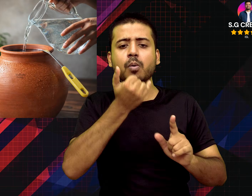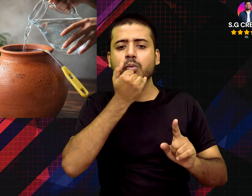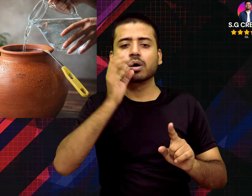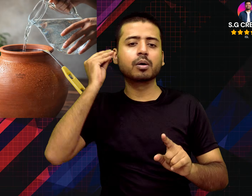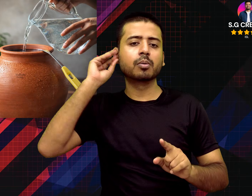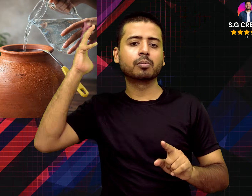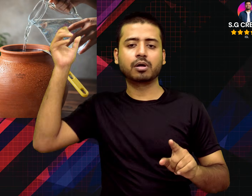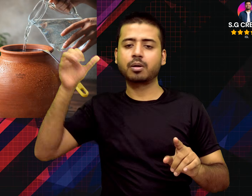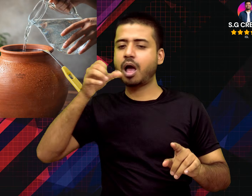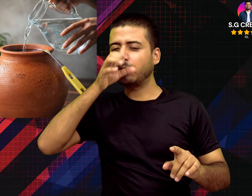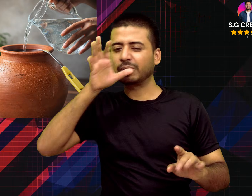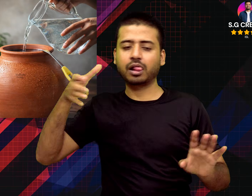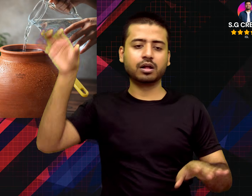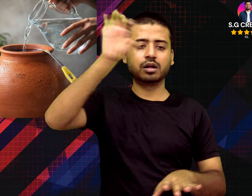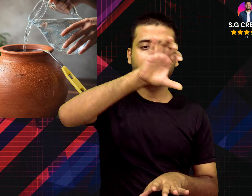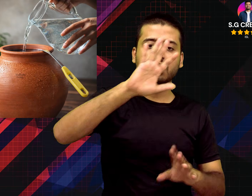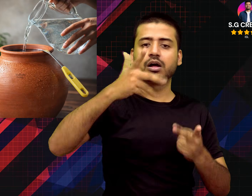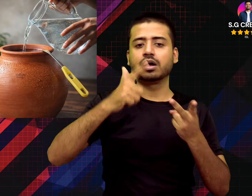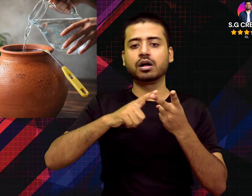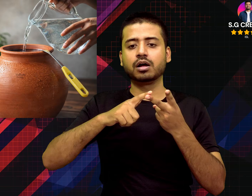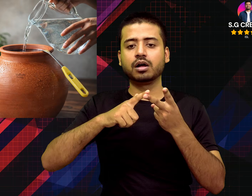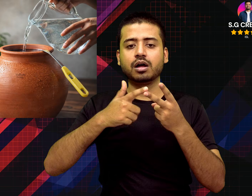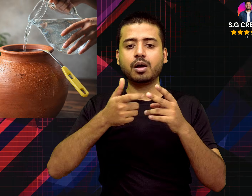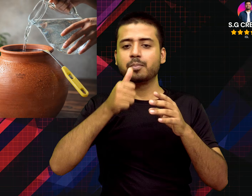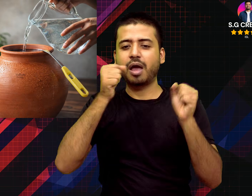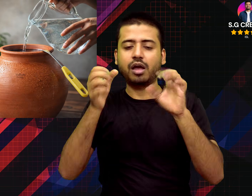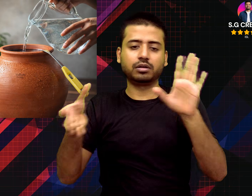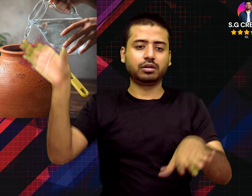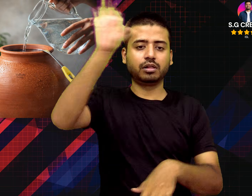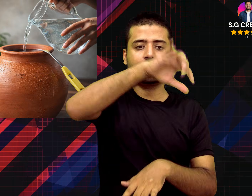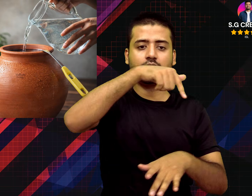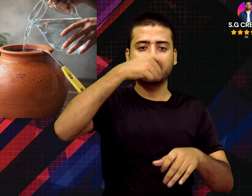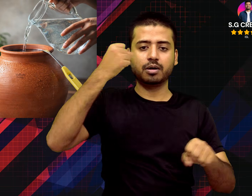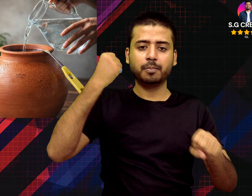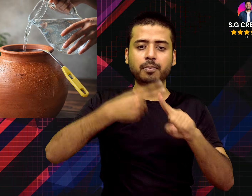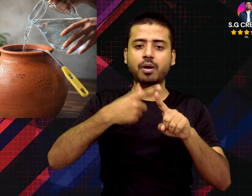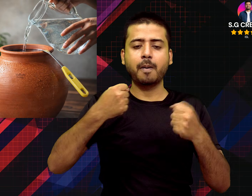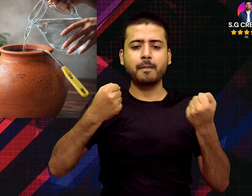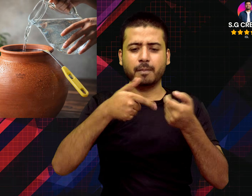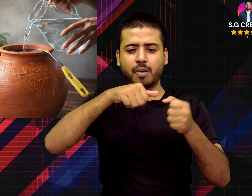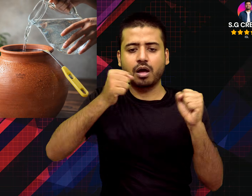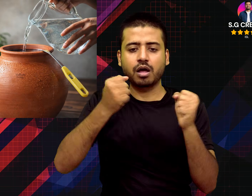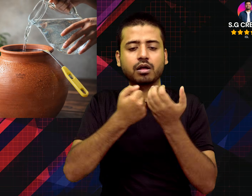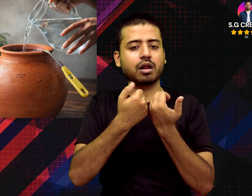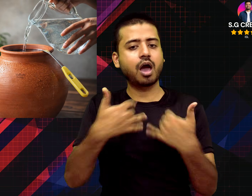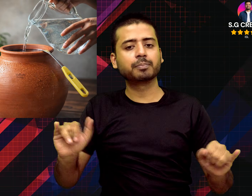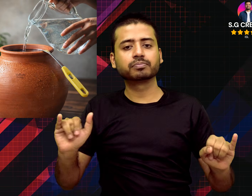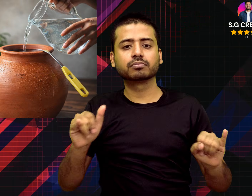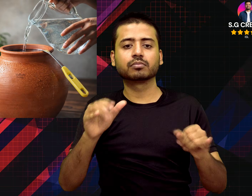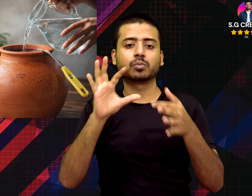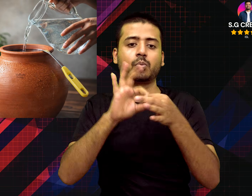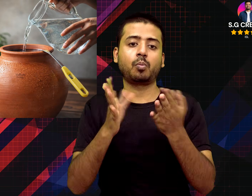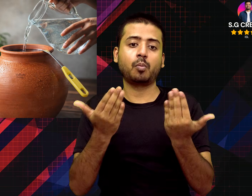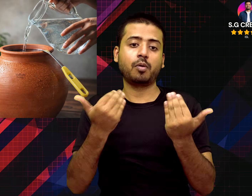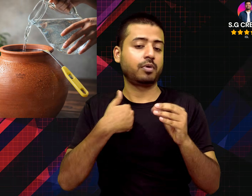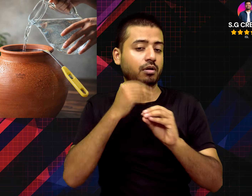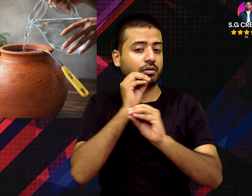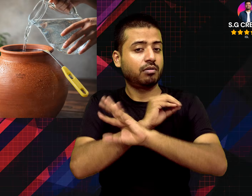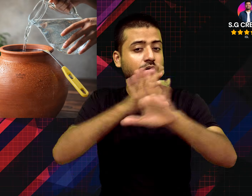skin naturally secretes sebum, an oily substance that protects the skin. Furthermore, hands that have recently been involved in cooking or